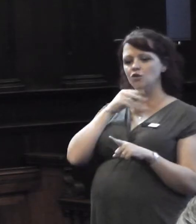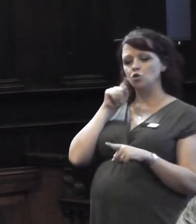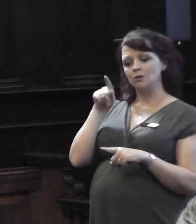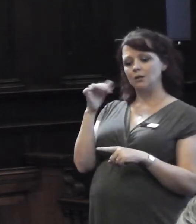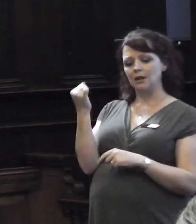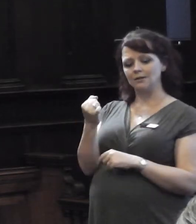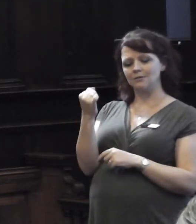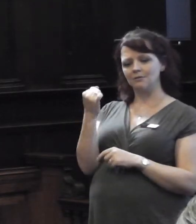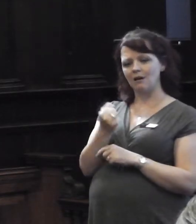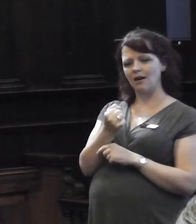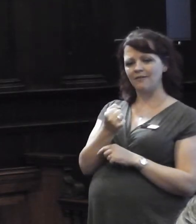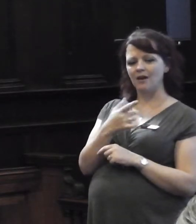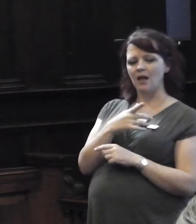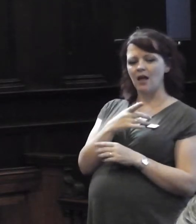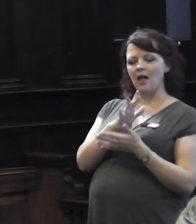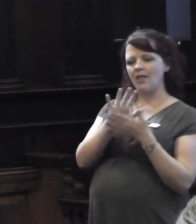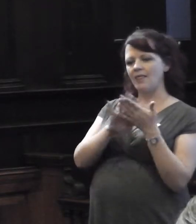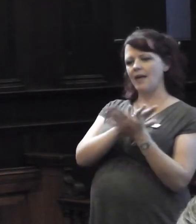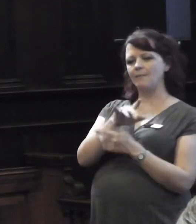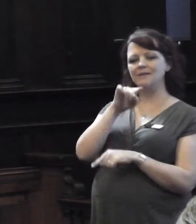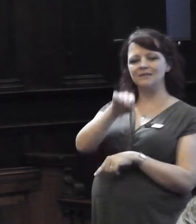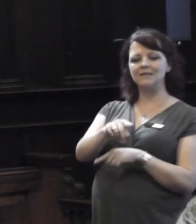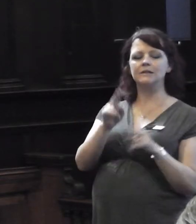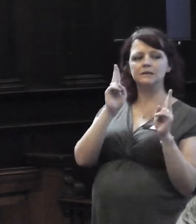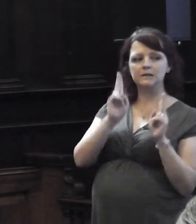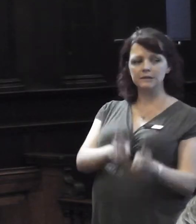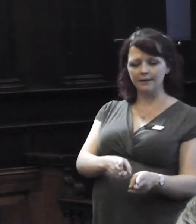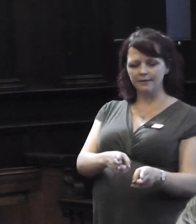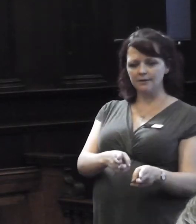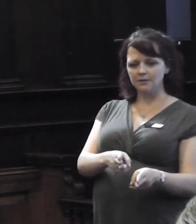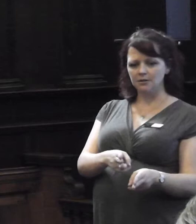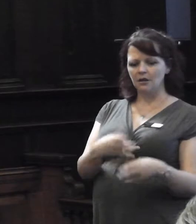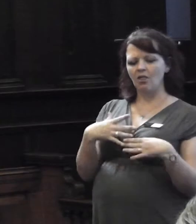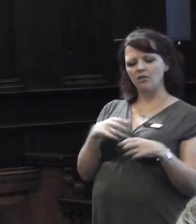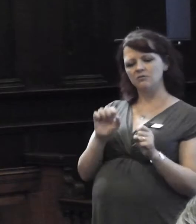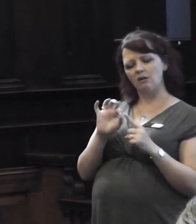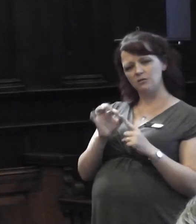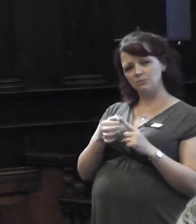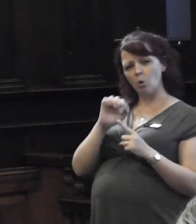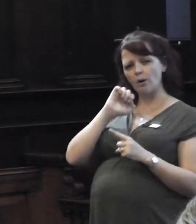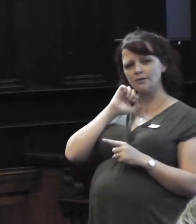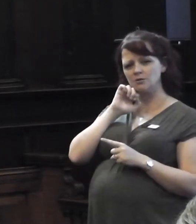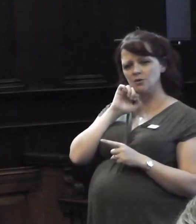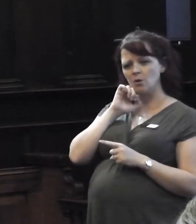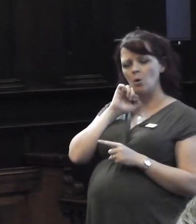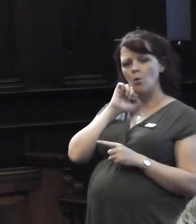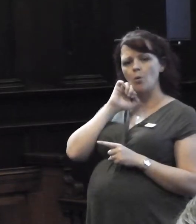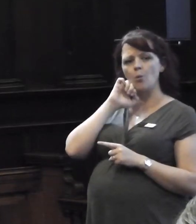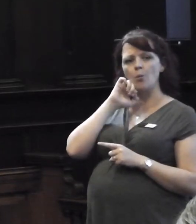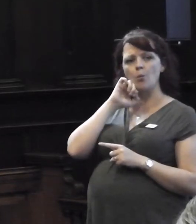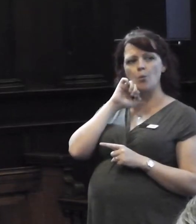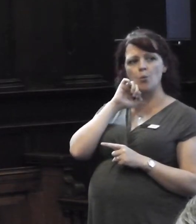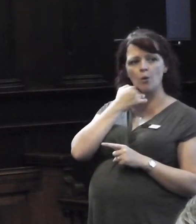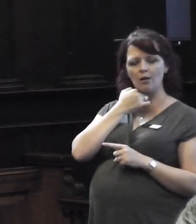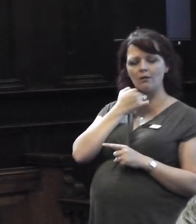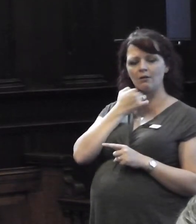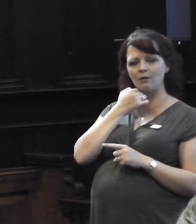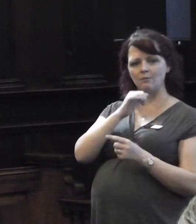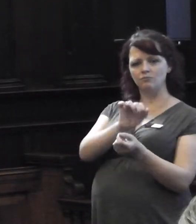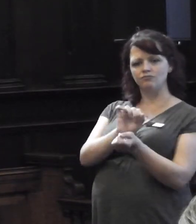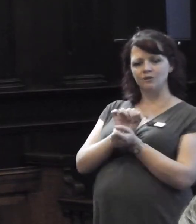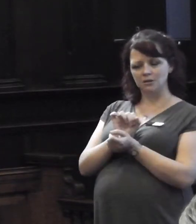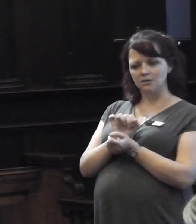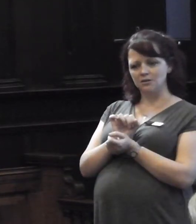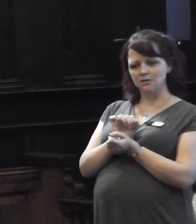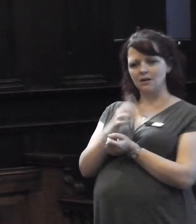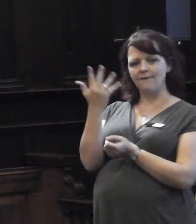knife, which causes the victim's death, the starting point for the minimum term will